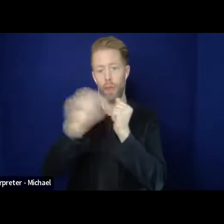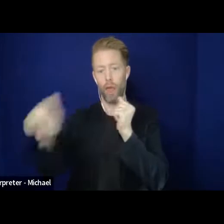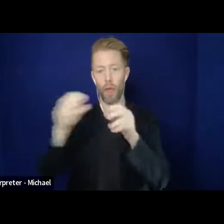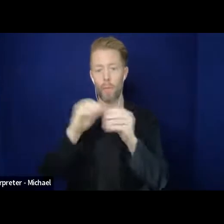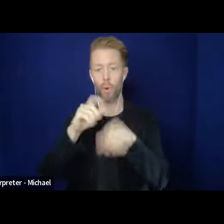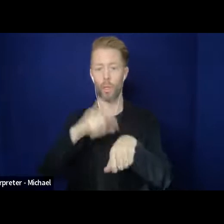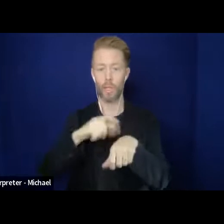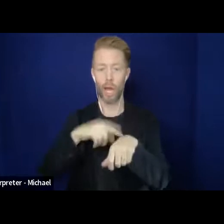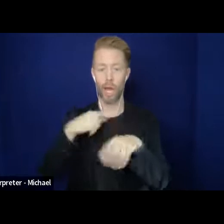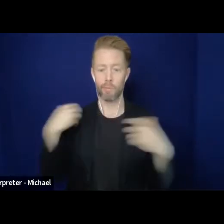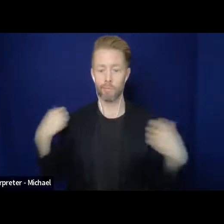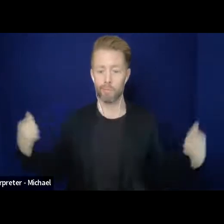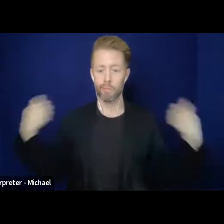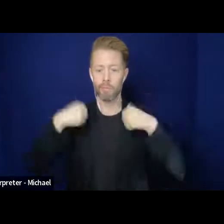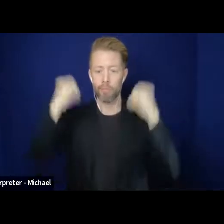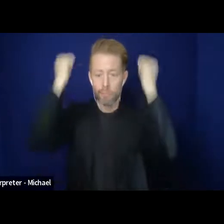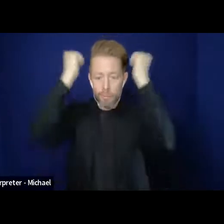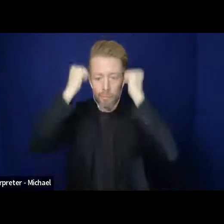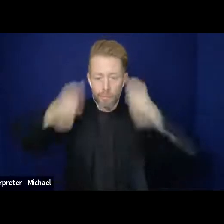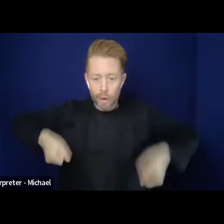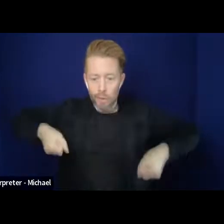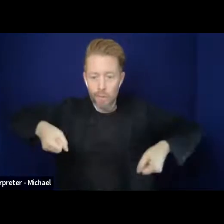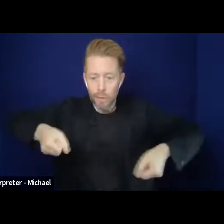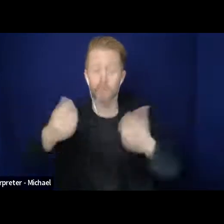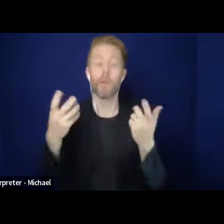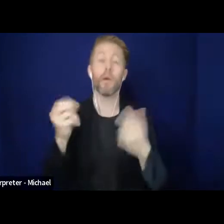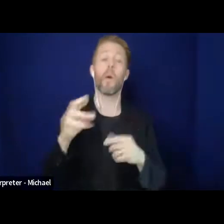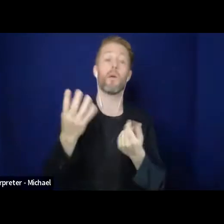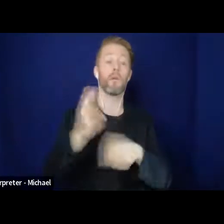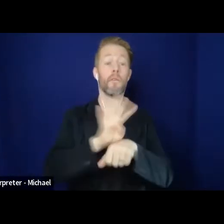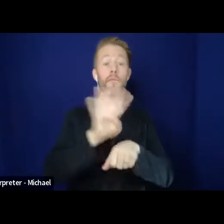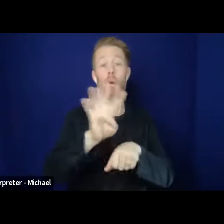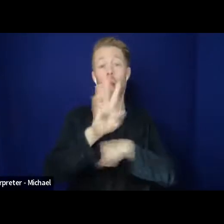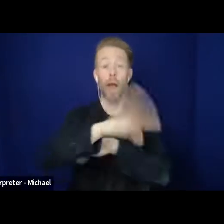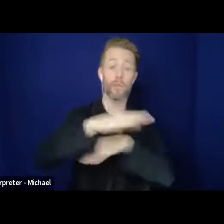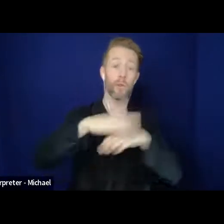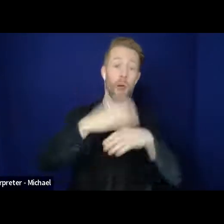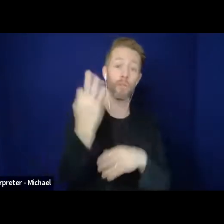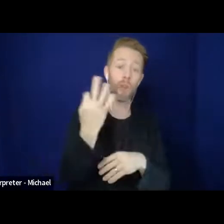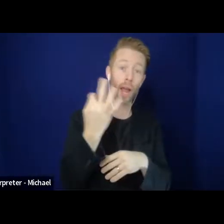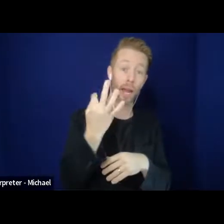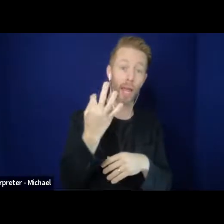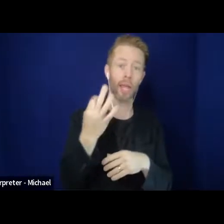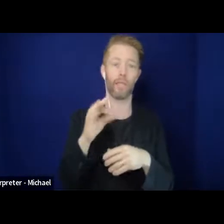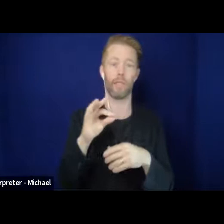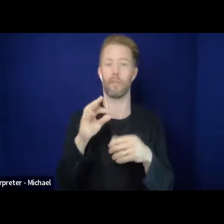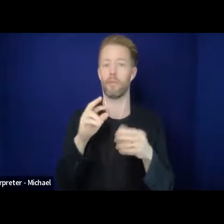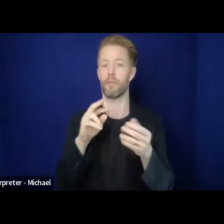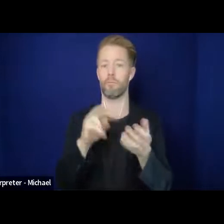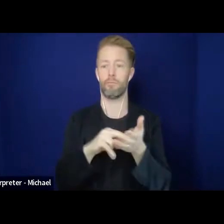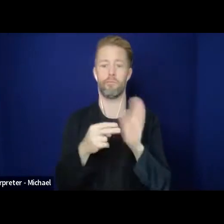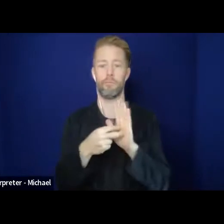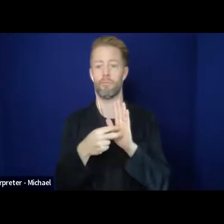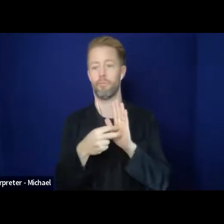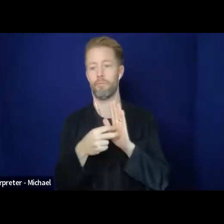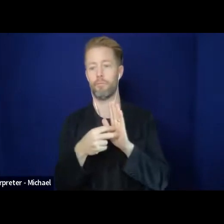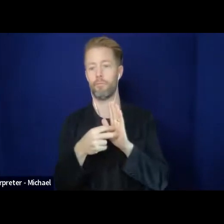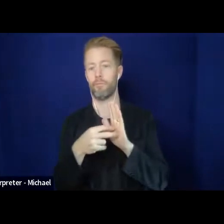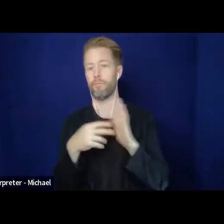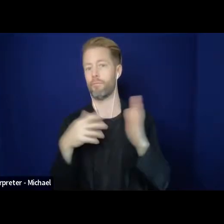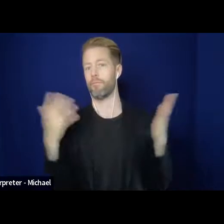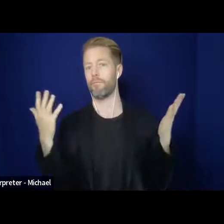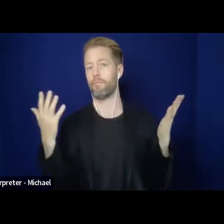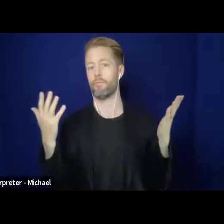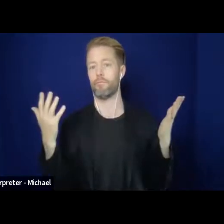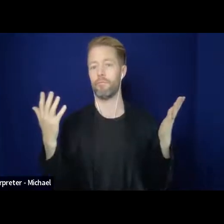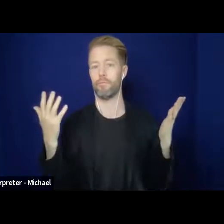to navigate the parking lot. It's 4 o'clock in the afternoon on a Friday. So what point are they going to have to deal